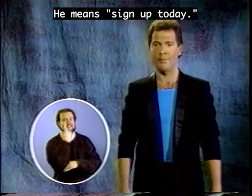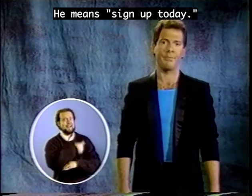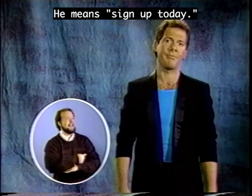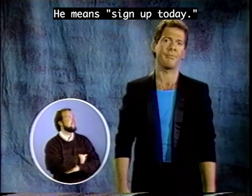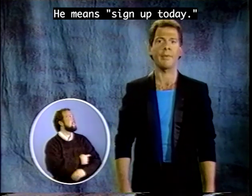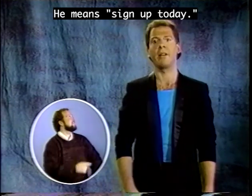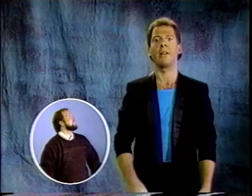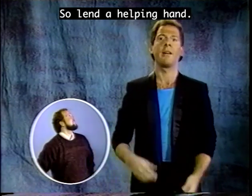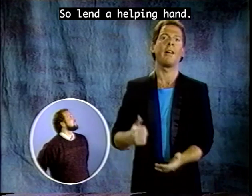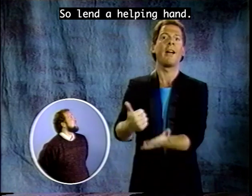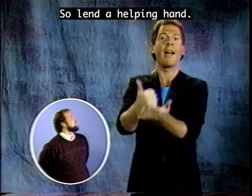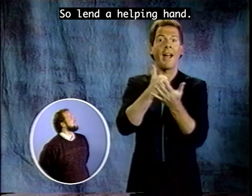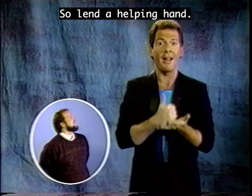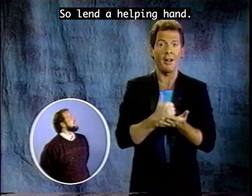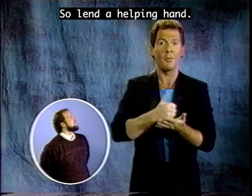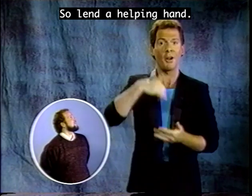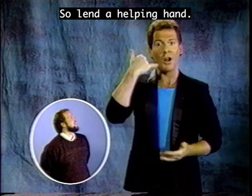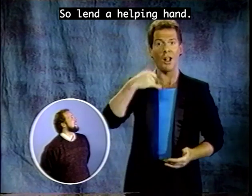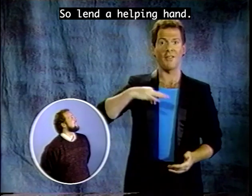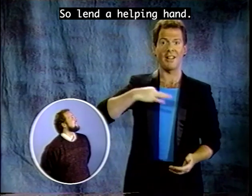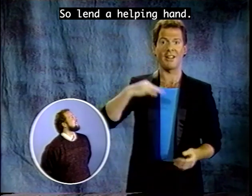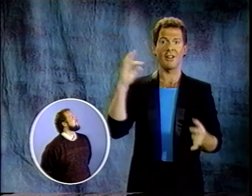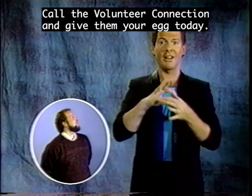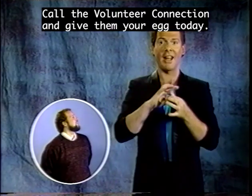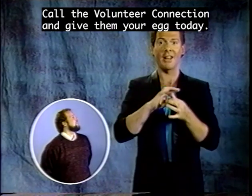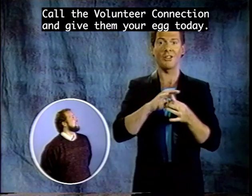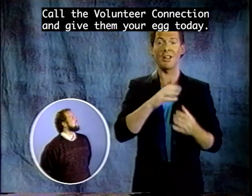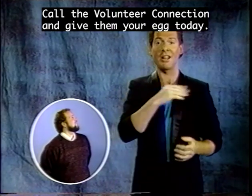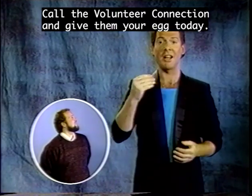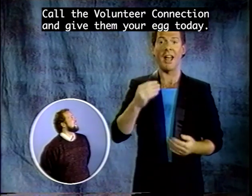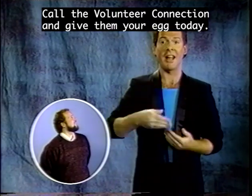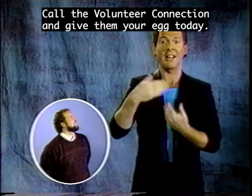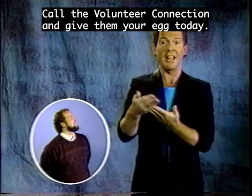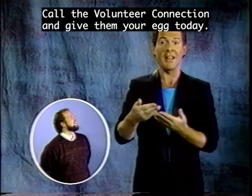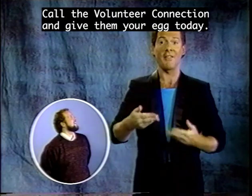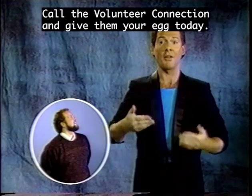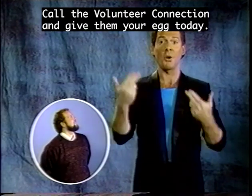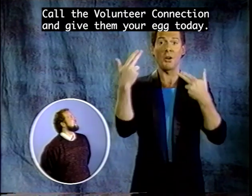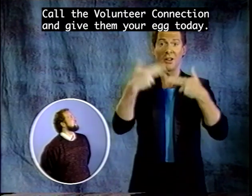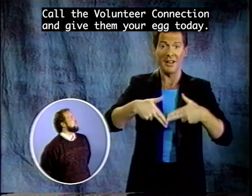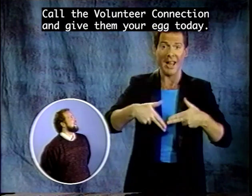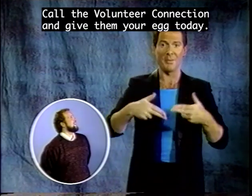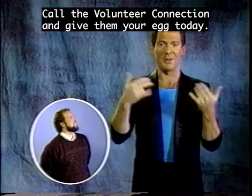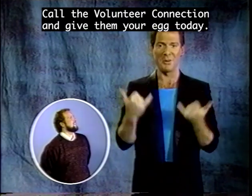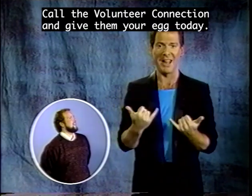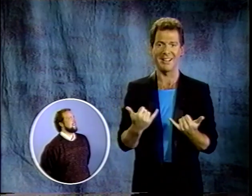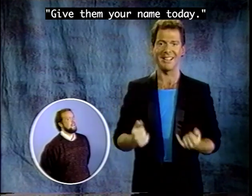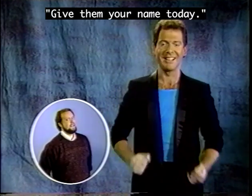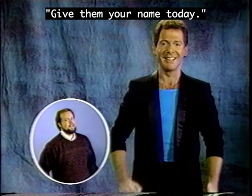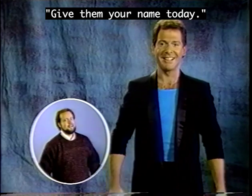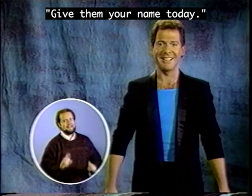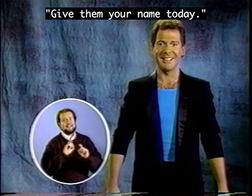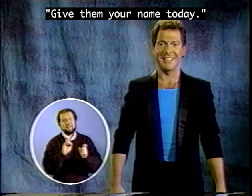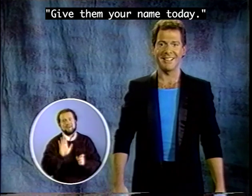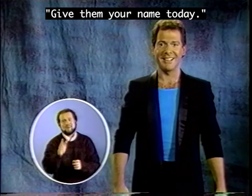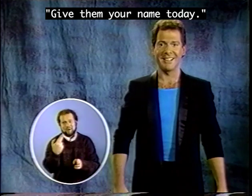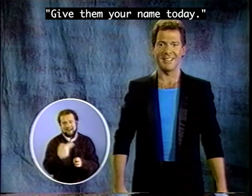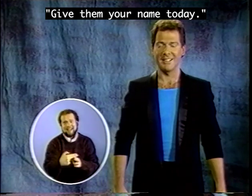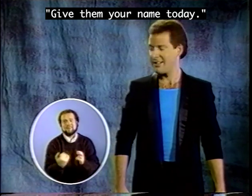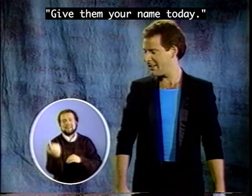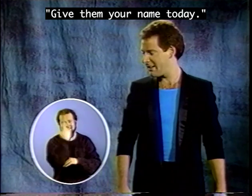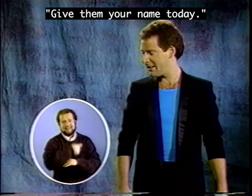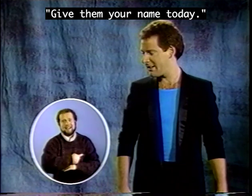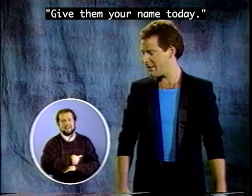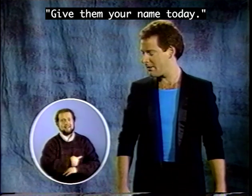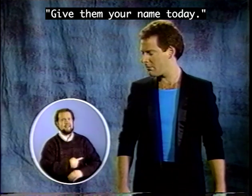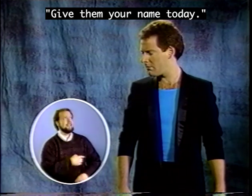up today. So lend a helping hand. Call the Volunteer Connection and give them your egg today. Give them your